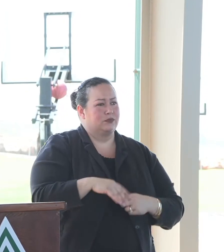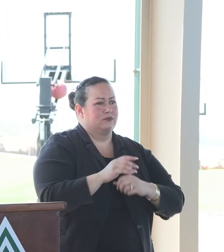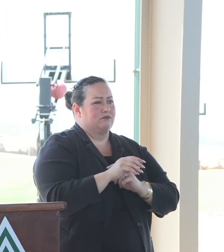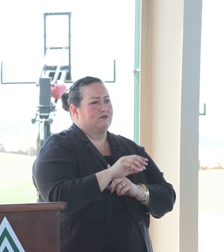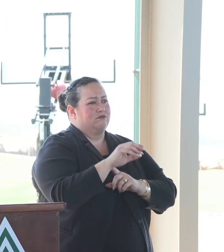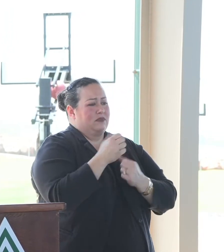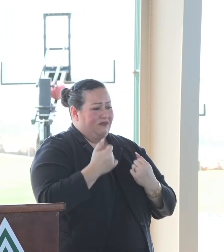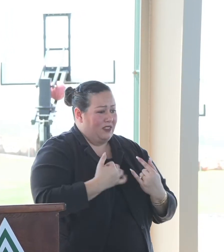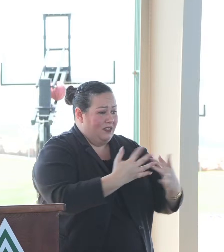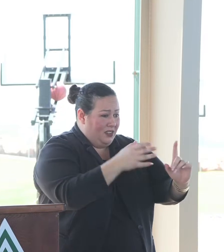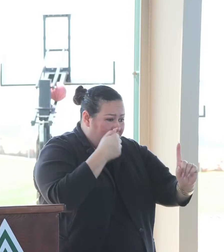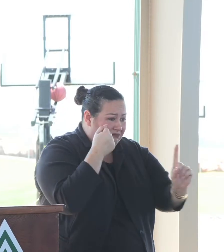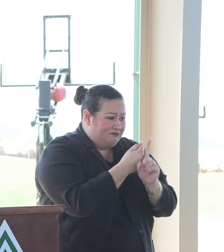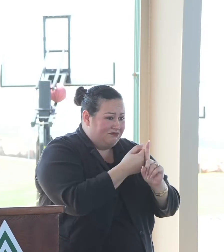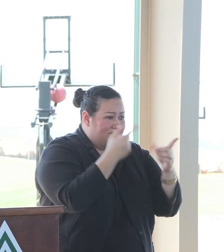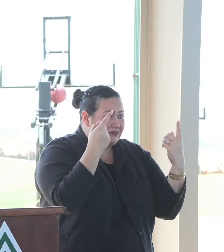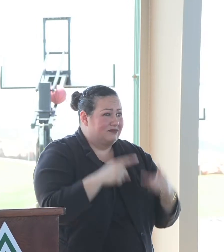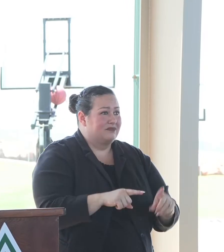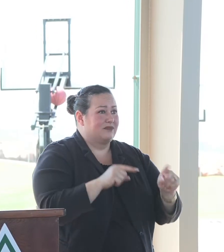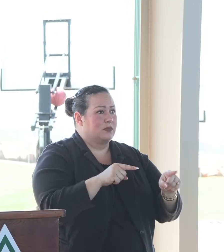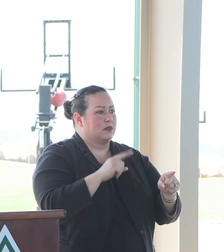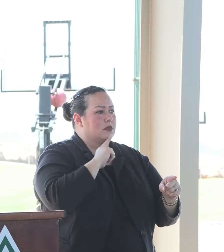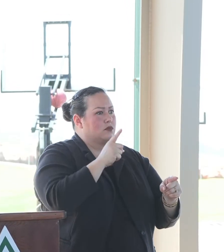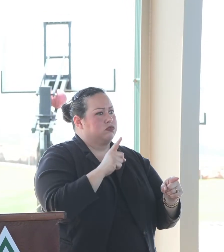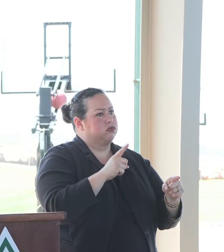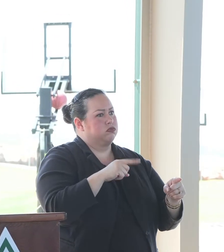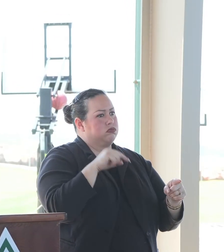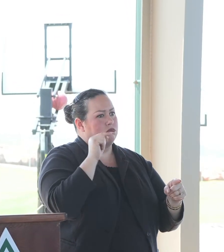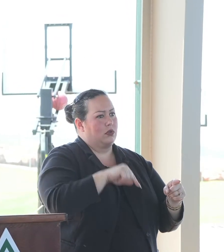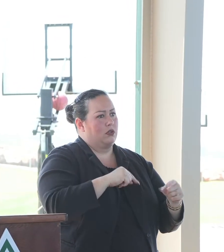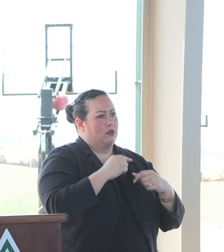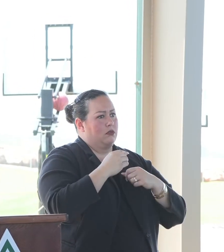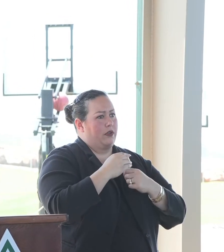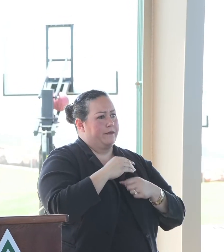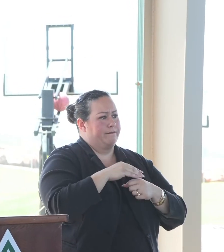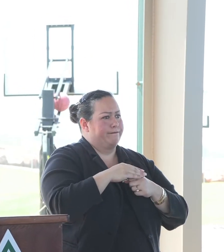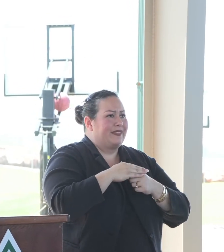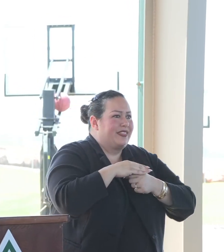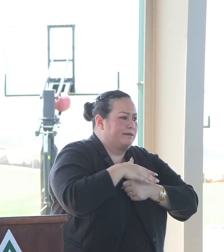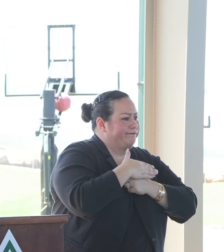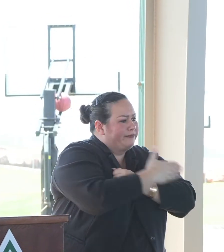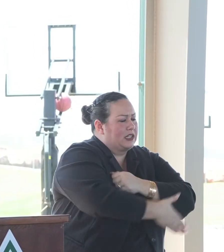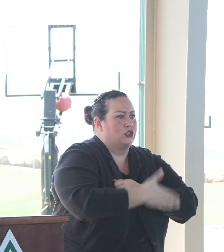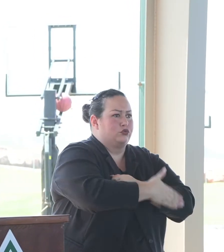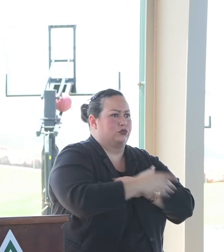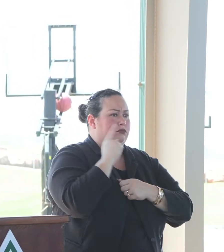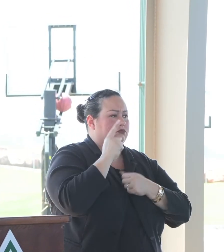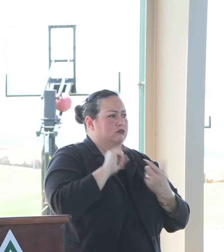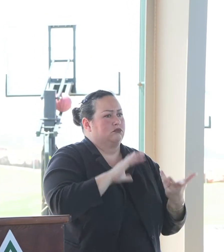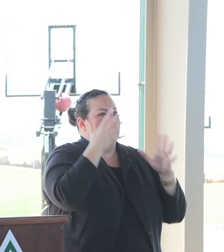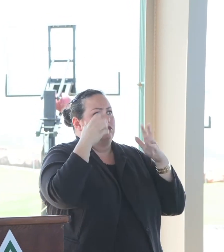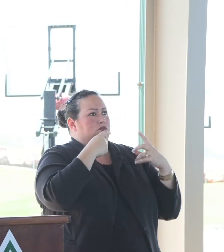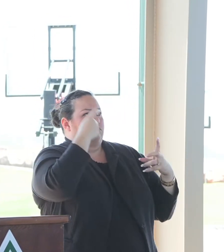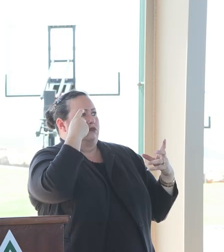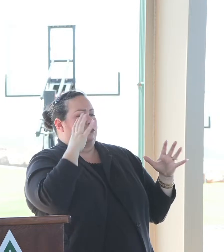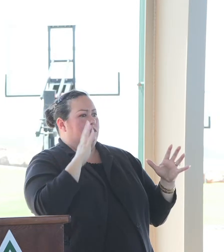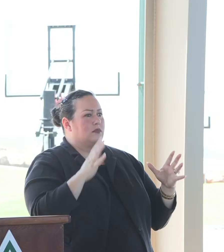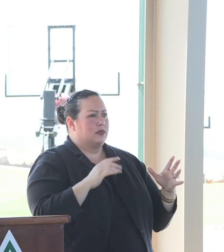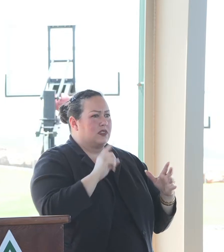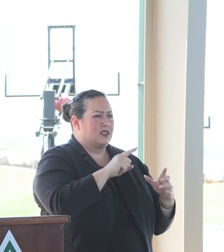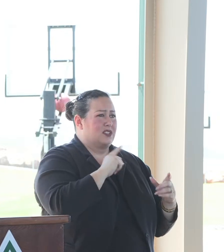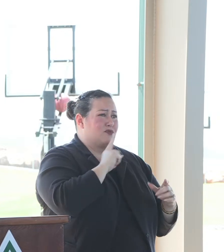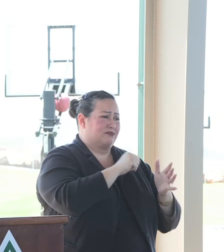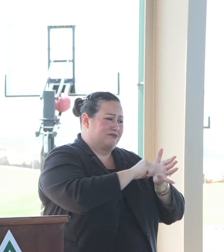was a tragic day for the nation, as this most historic and culturally significant city perished